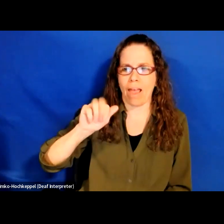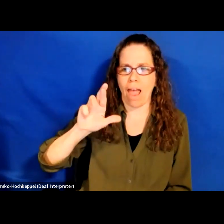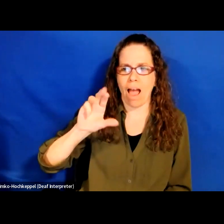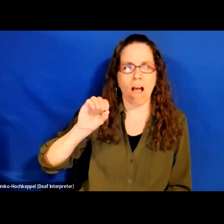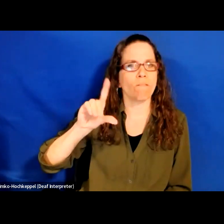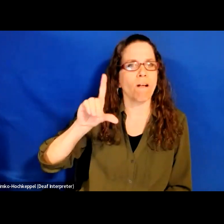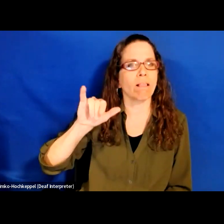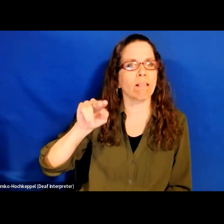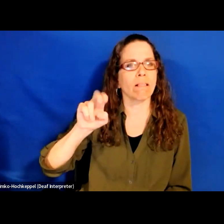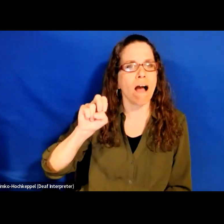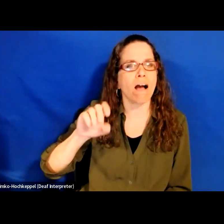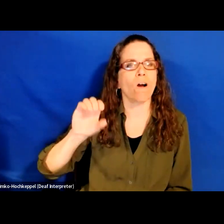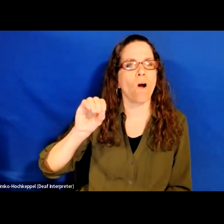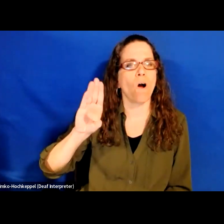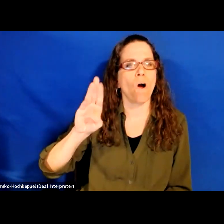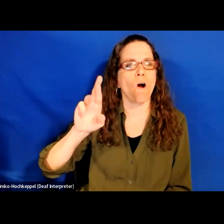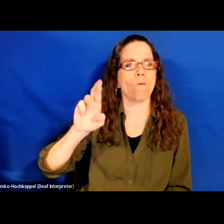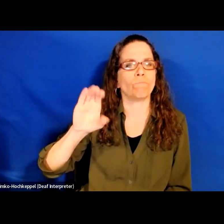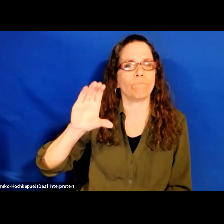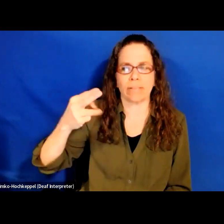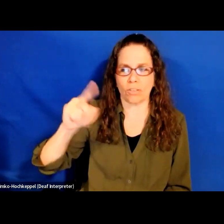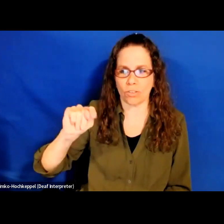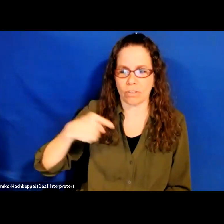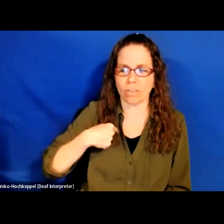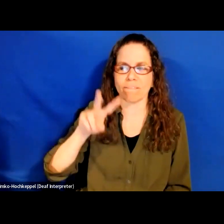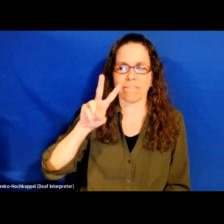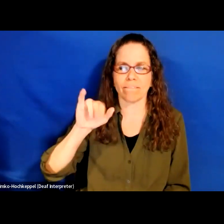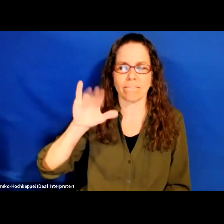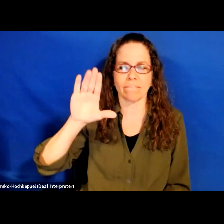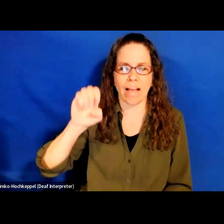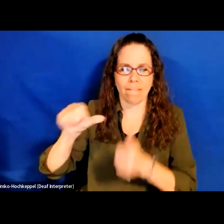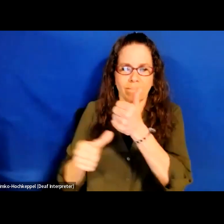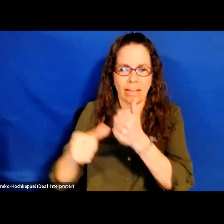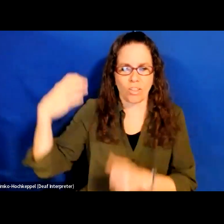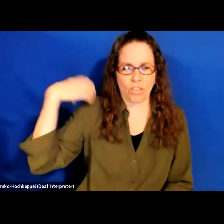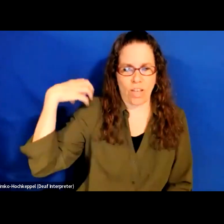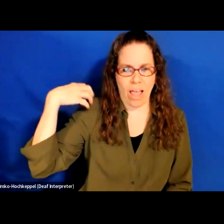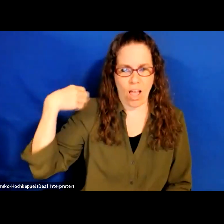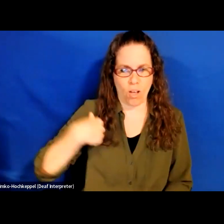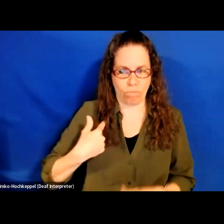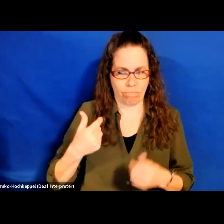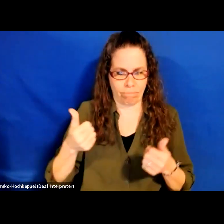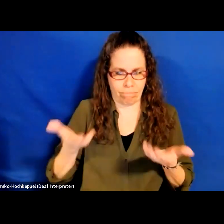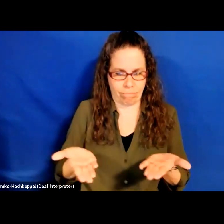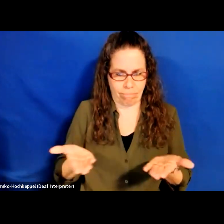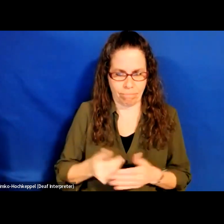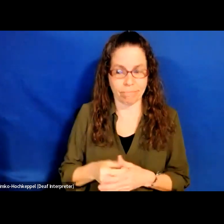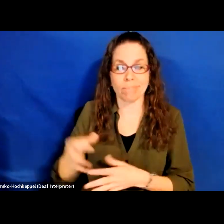of the commission, and I'm standing in for Kimmy Marthers, who could not be with us tonight.